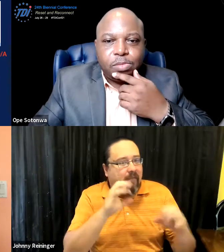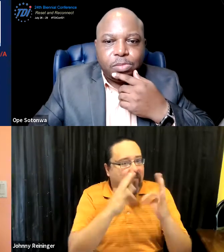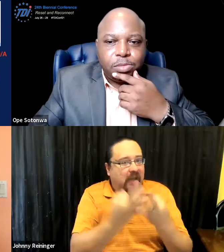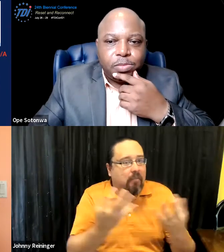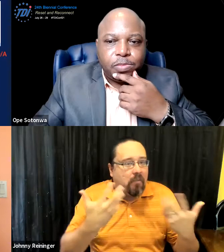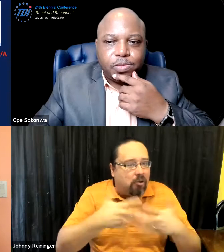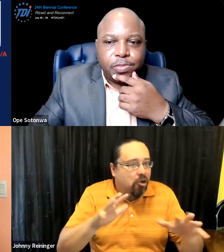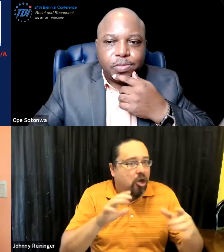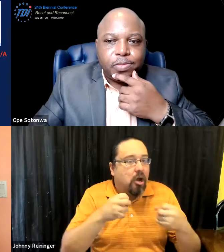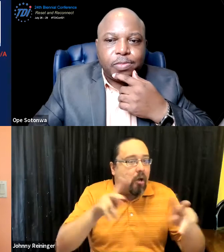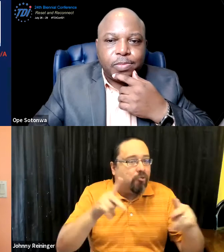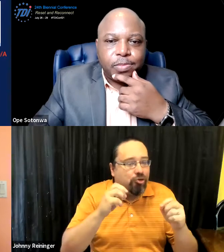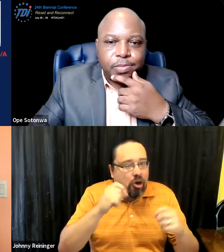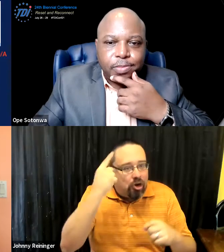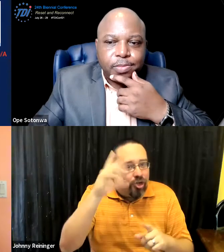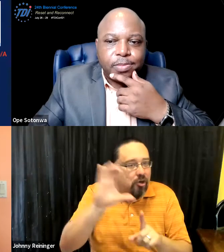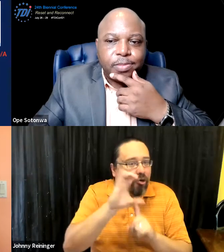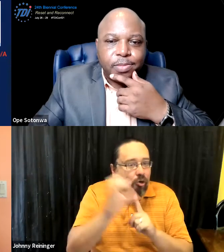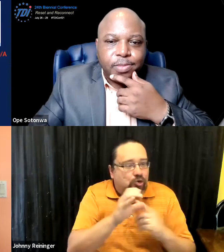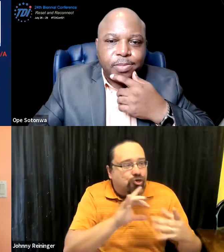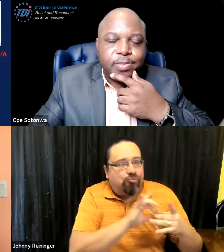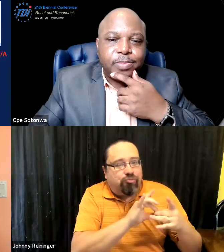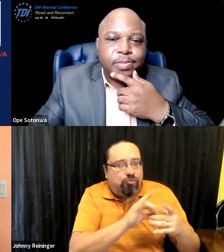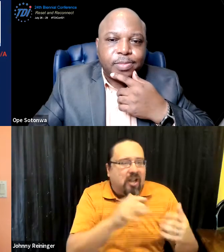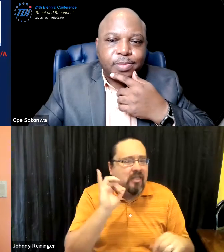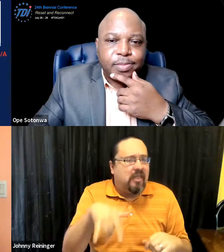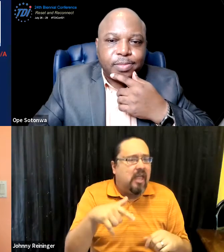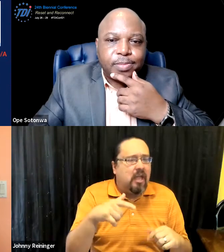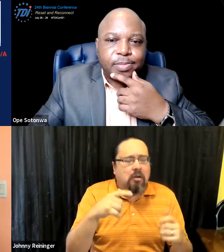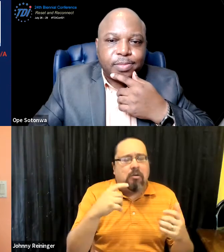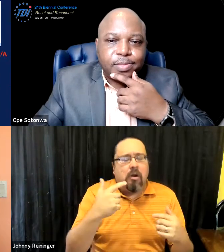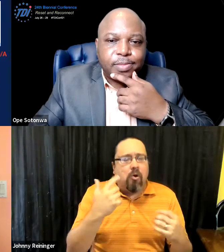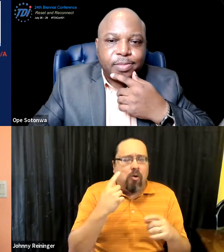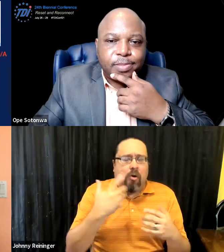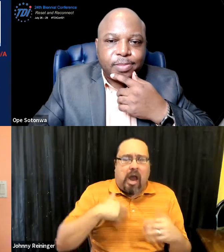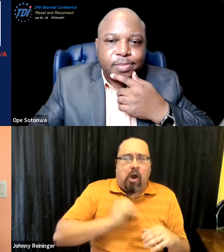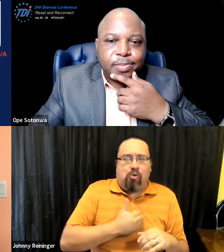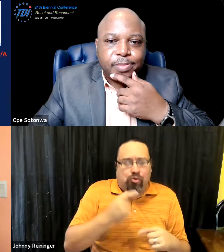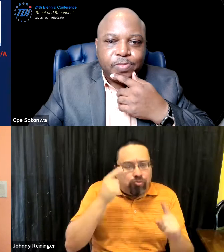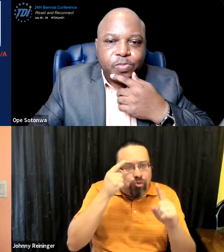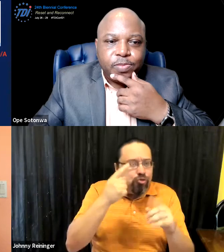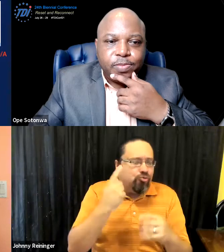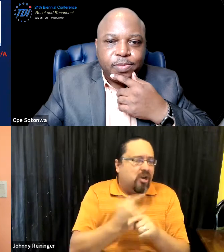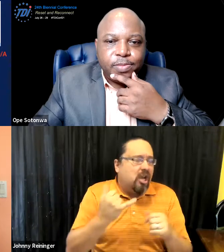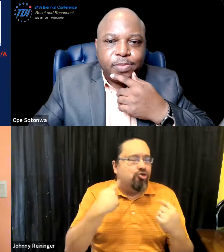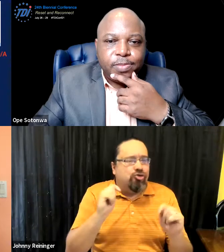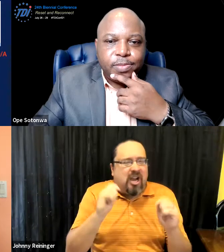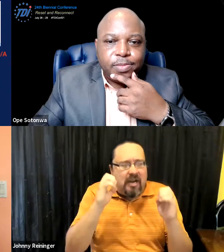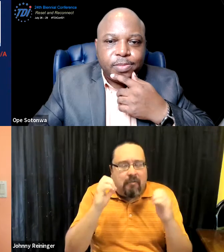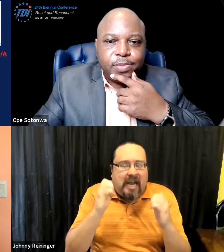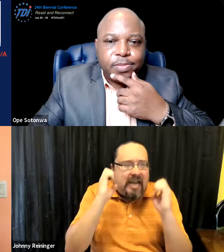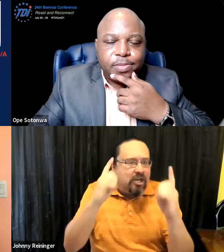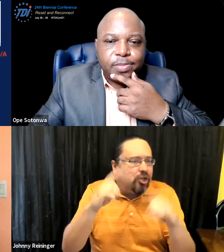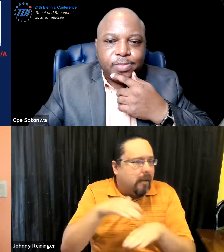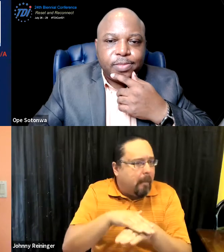they finally, receive their language, but the opportunity is already lost to be connected with their culture because it was deprived at such a